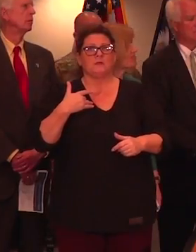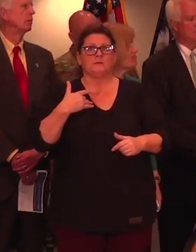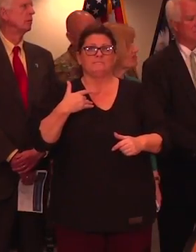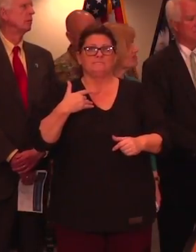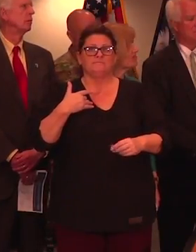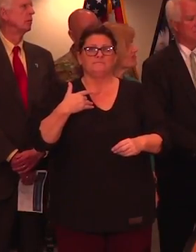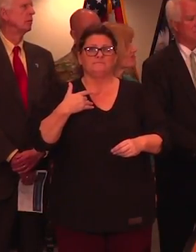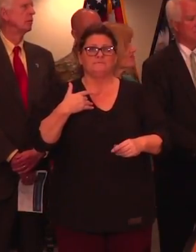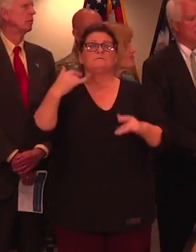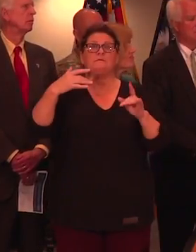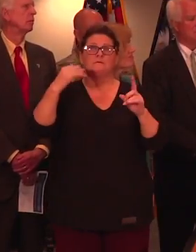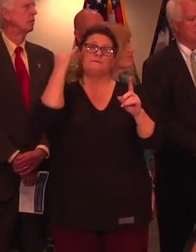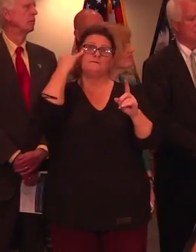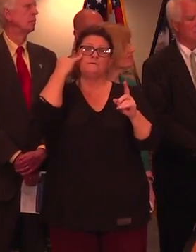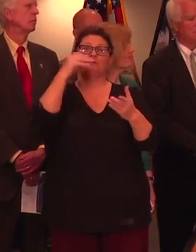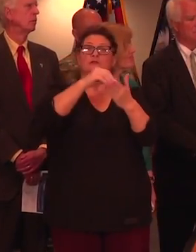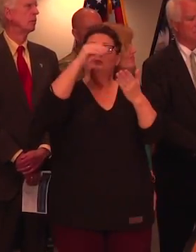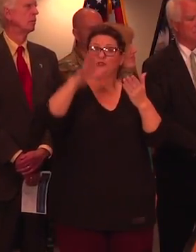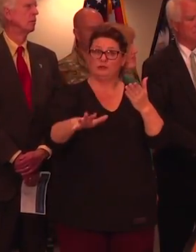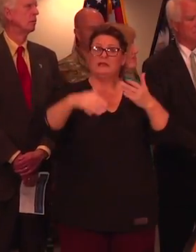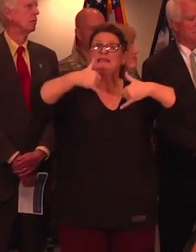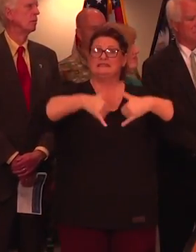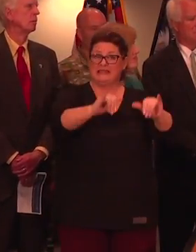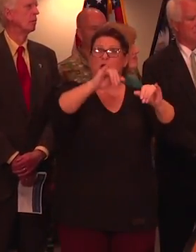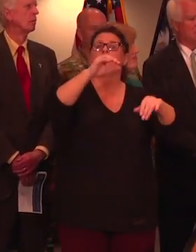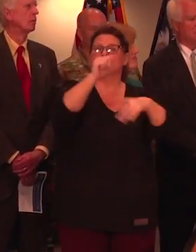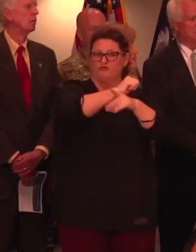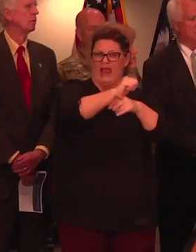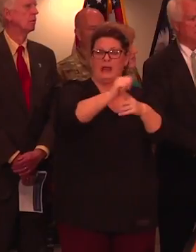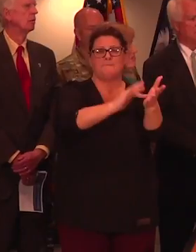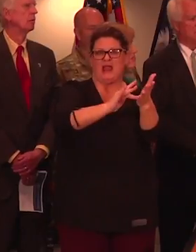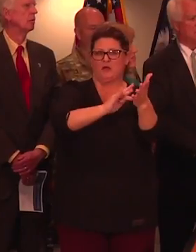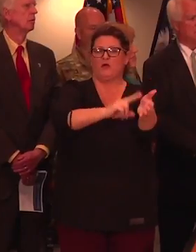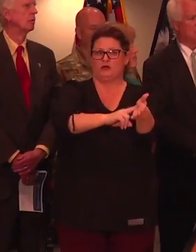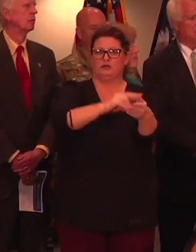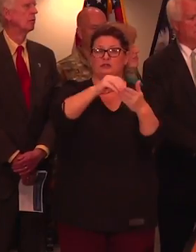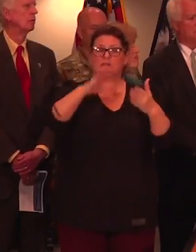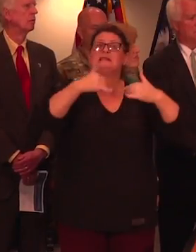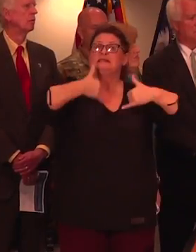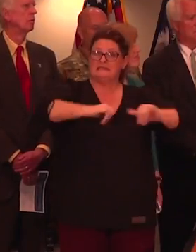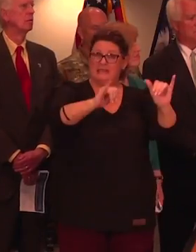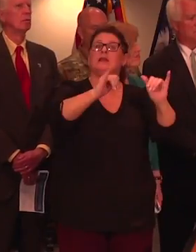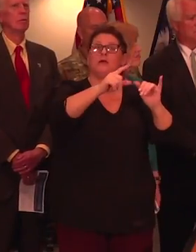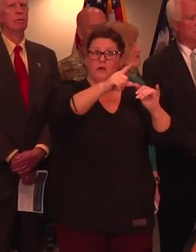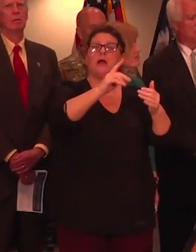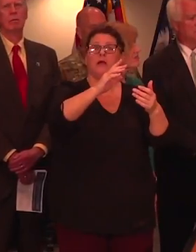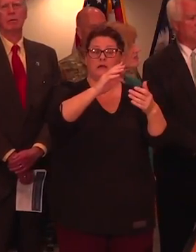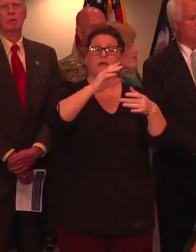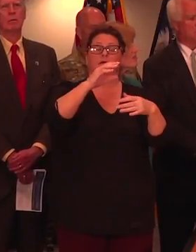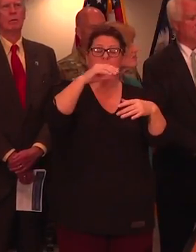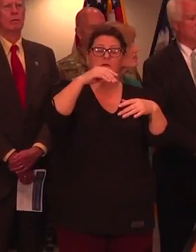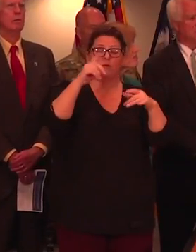if students are still in their healthcare training track, medical students and nursing students, if they are in